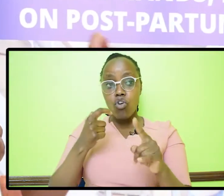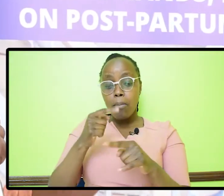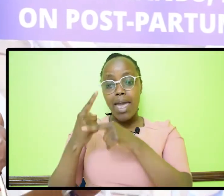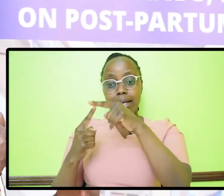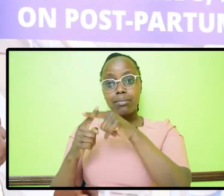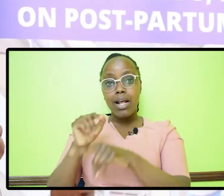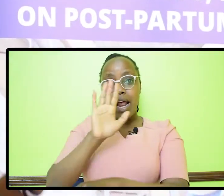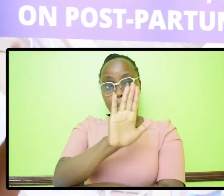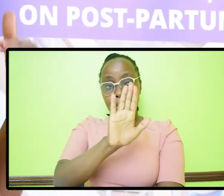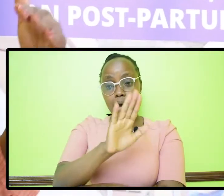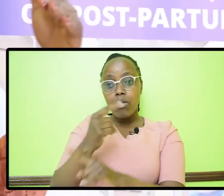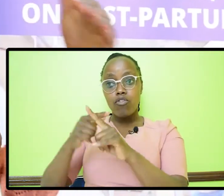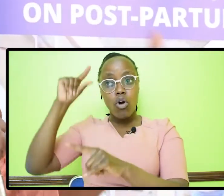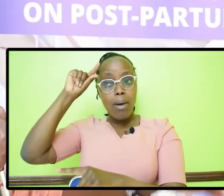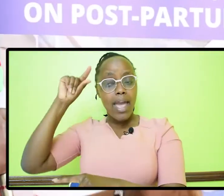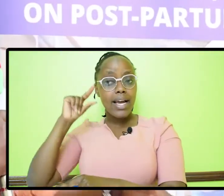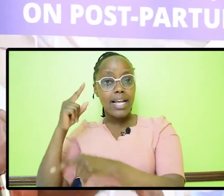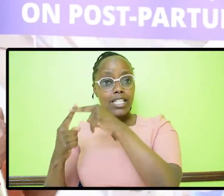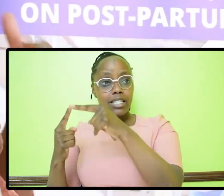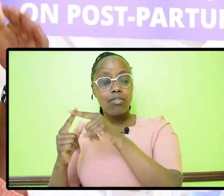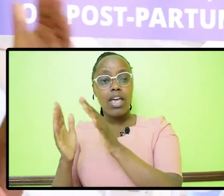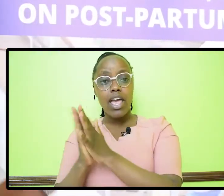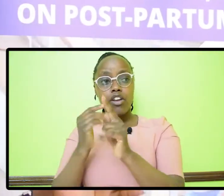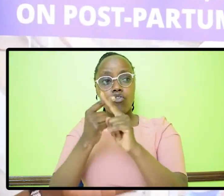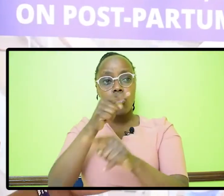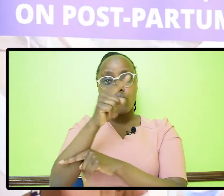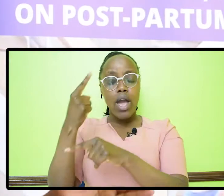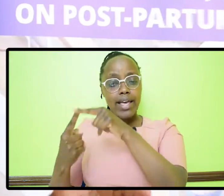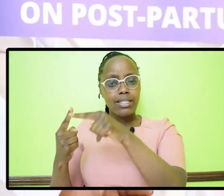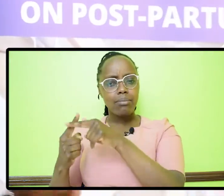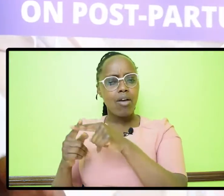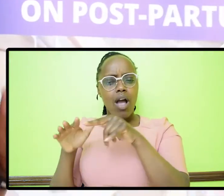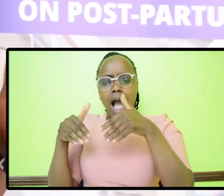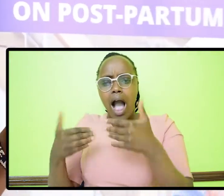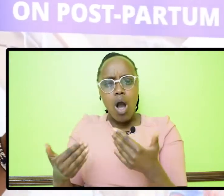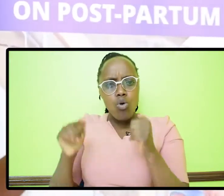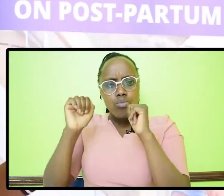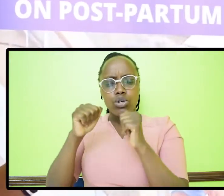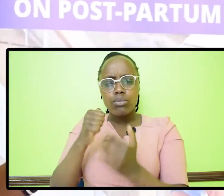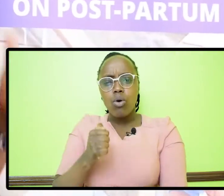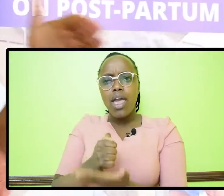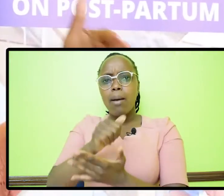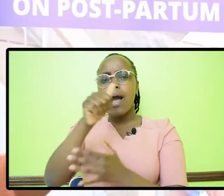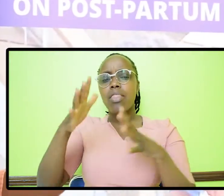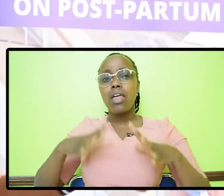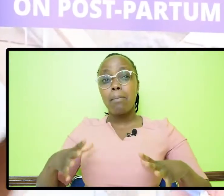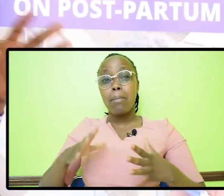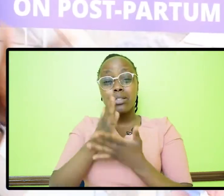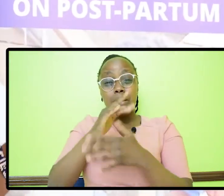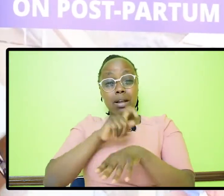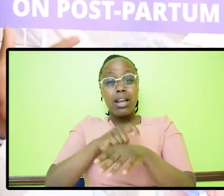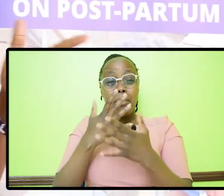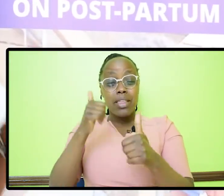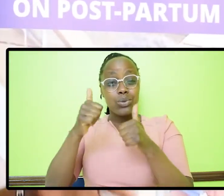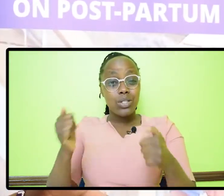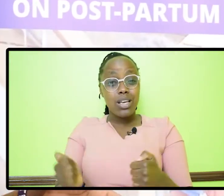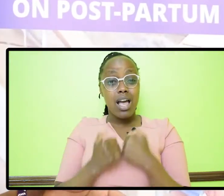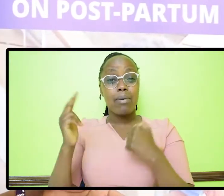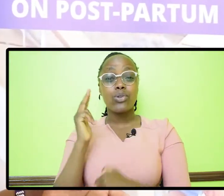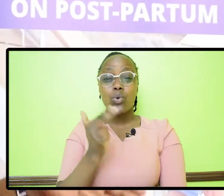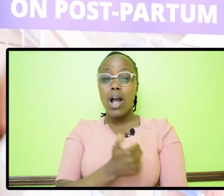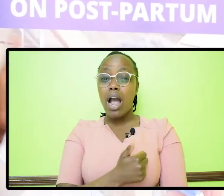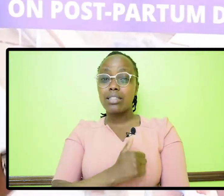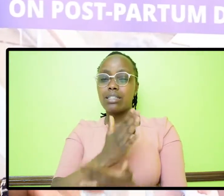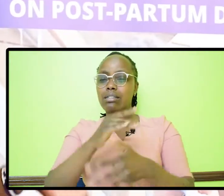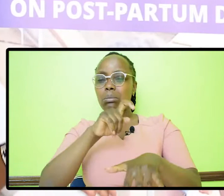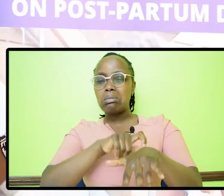from your experience, from Gladys' experience and from your experience, how we may help other people. Sometimes the things we go